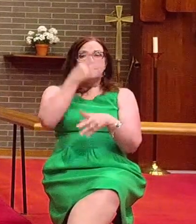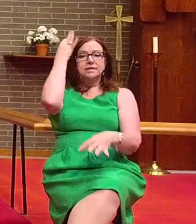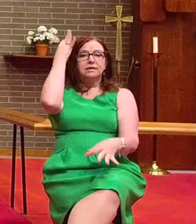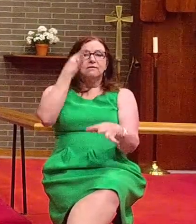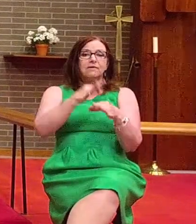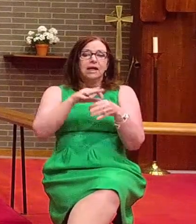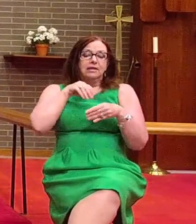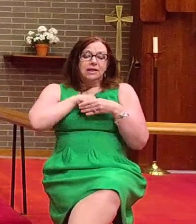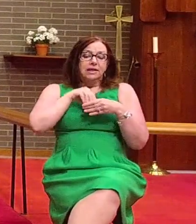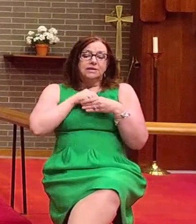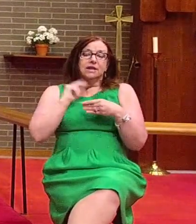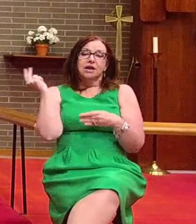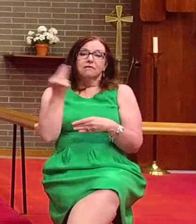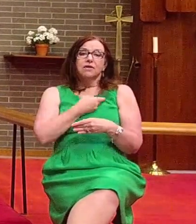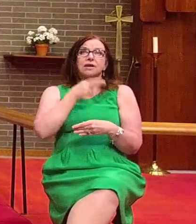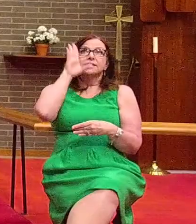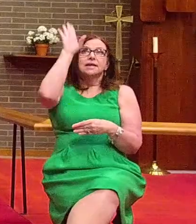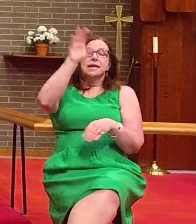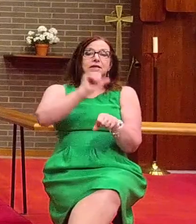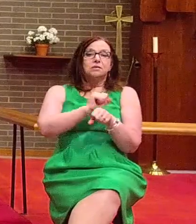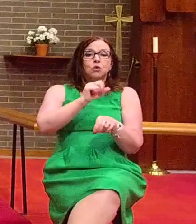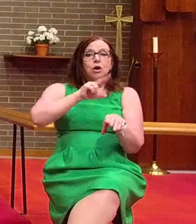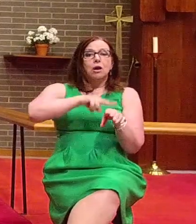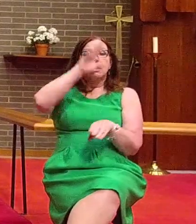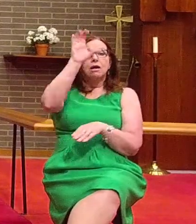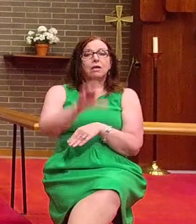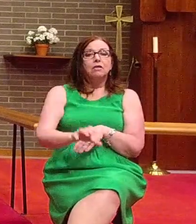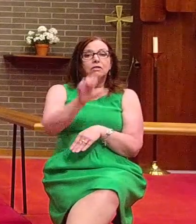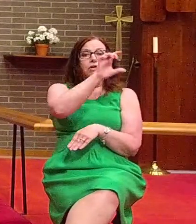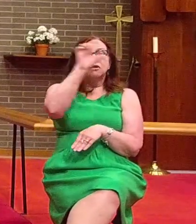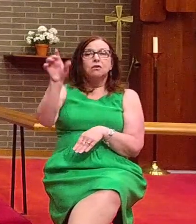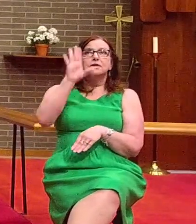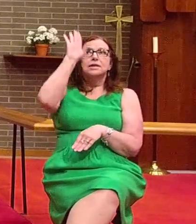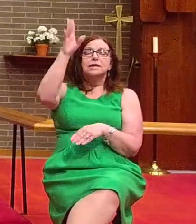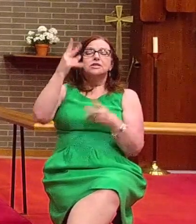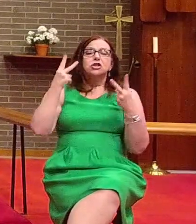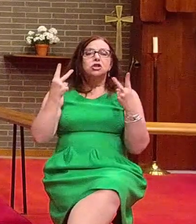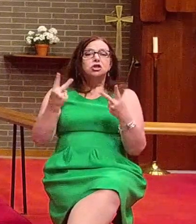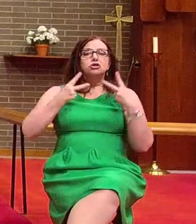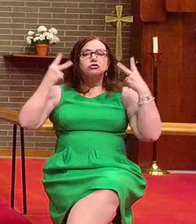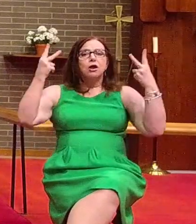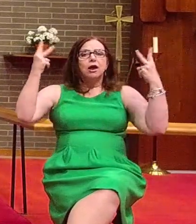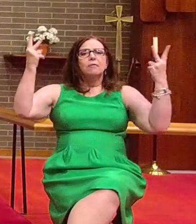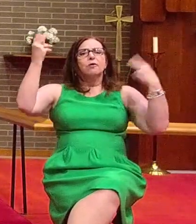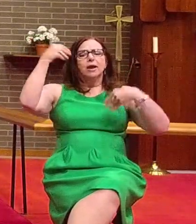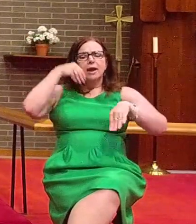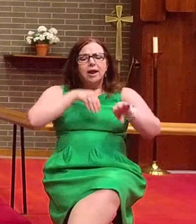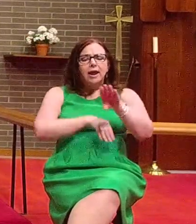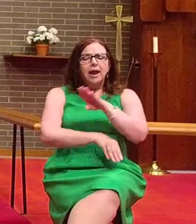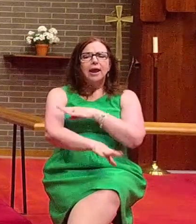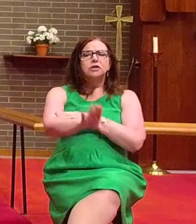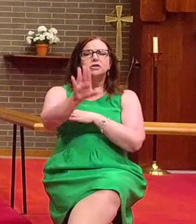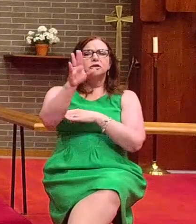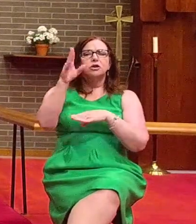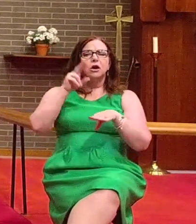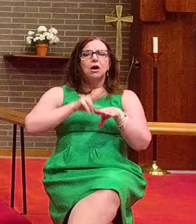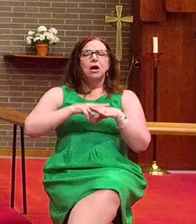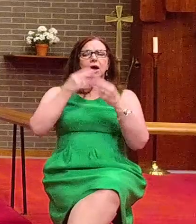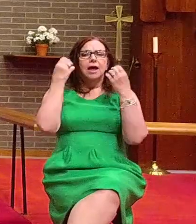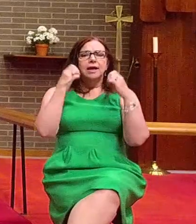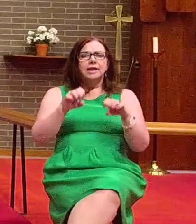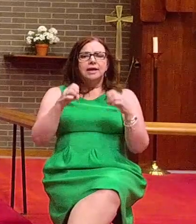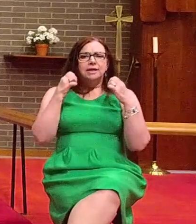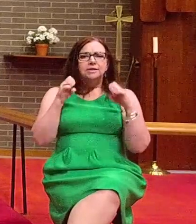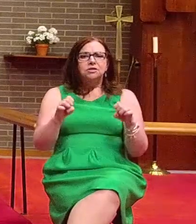us. His work on the cross, his triumphal entry on Easter